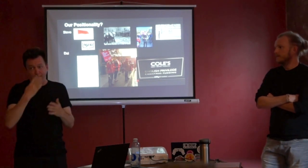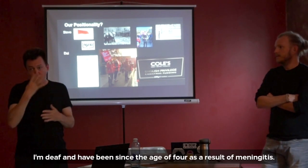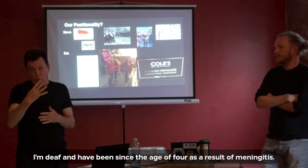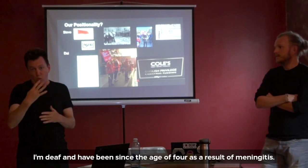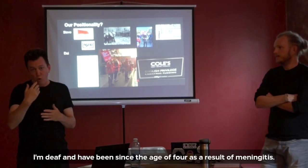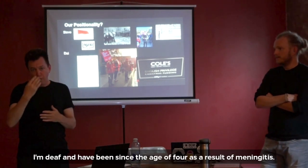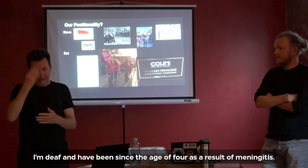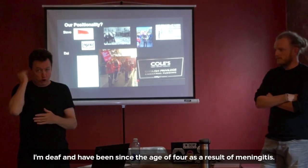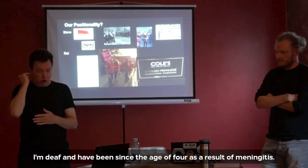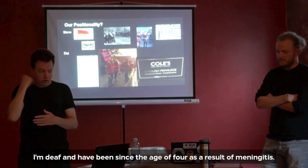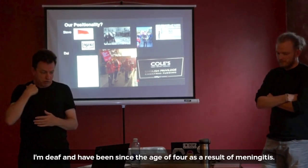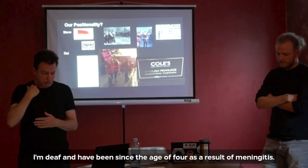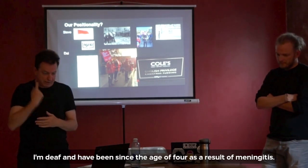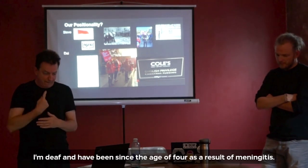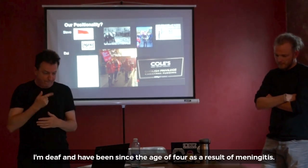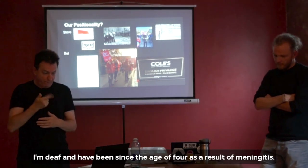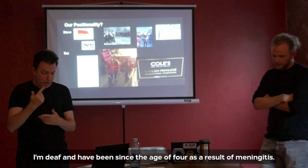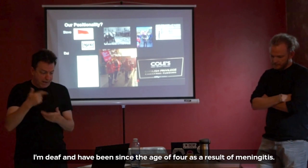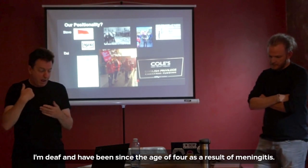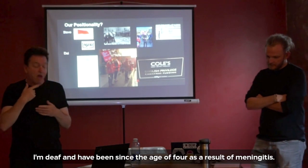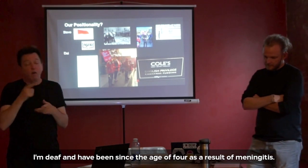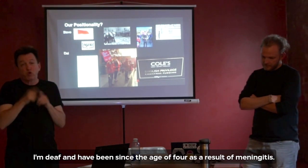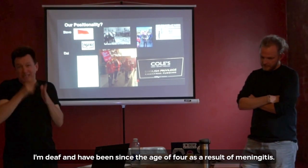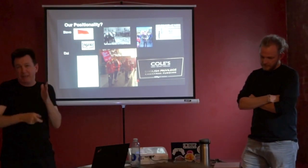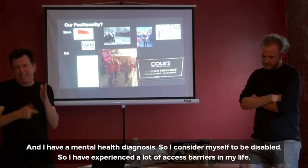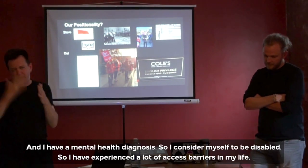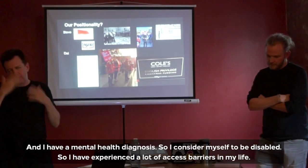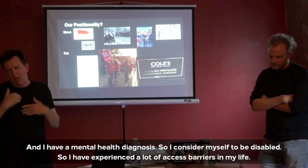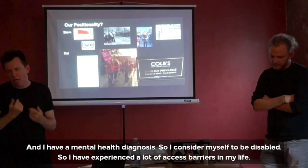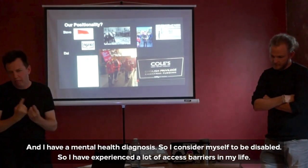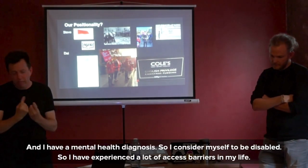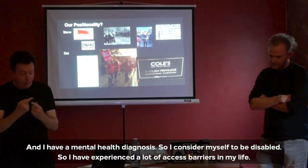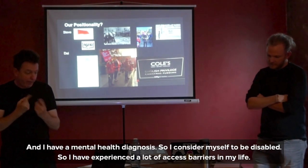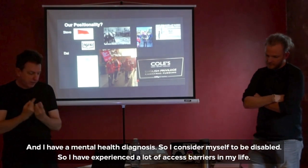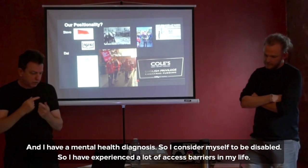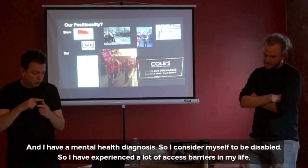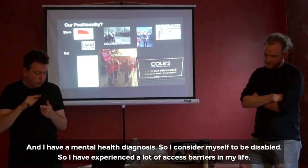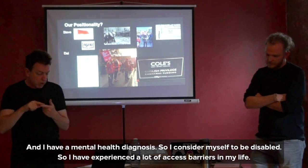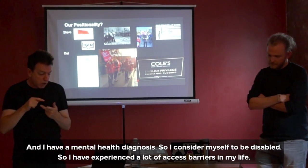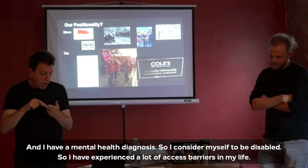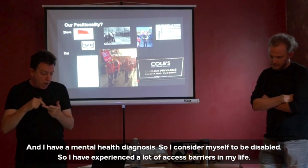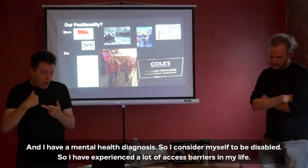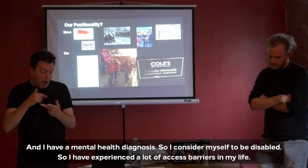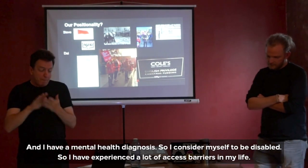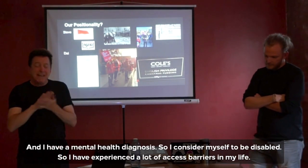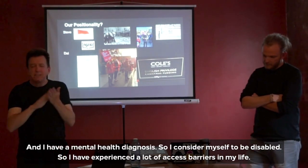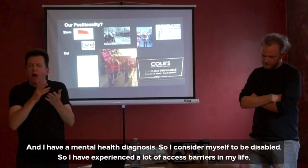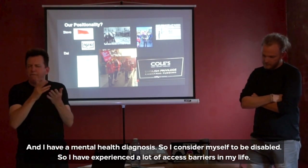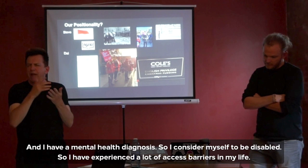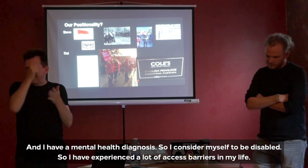I'm deaf, and I have been since the age of 4 as a result of meningitis. And I have a mental health diagnosis, so I consider myself to be